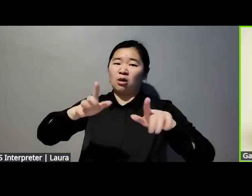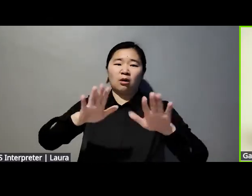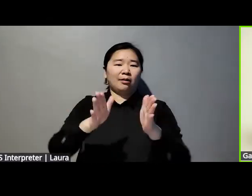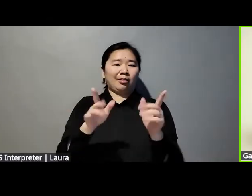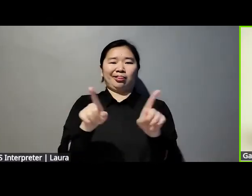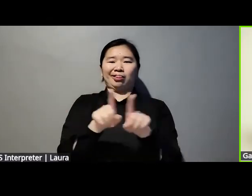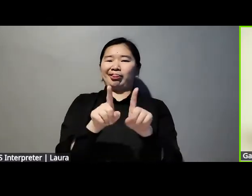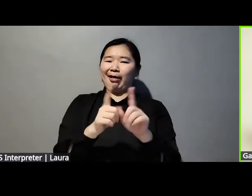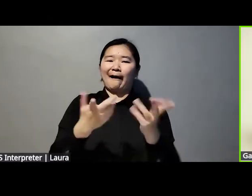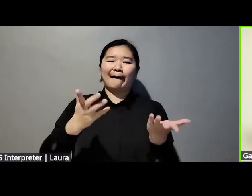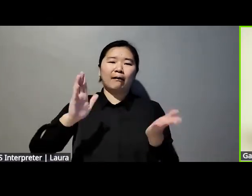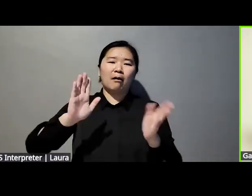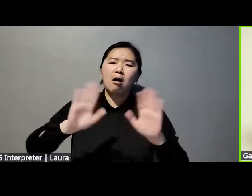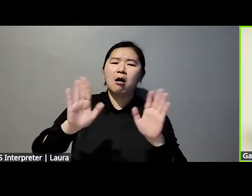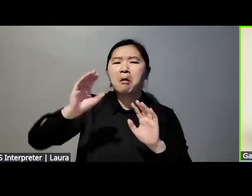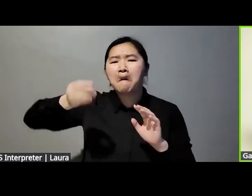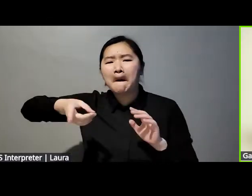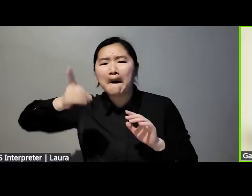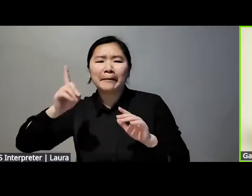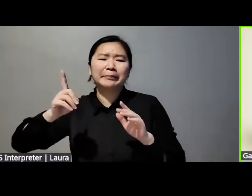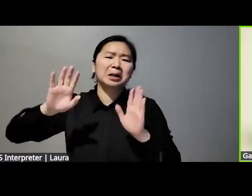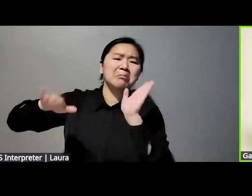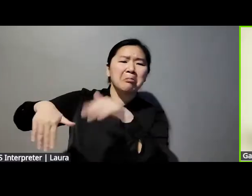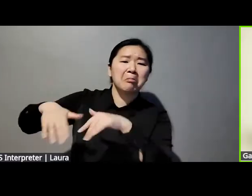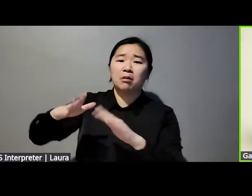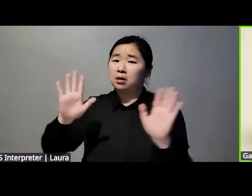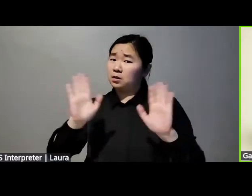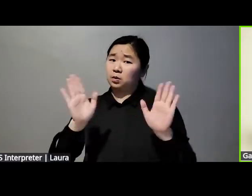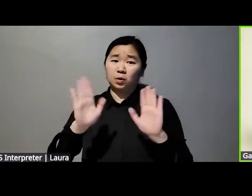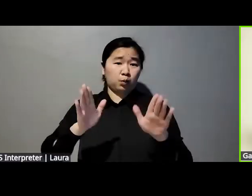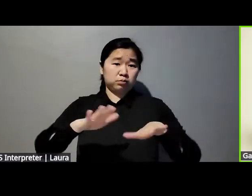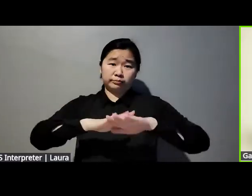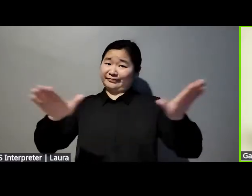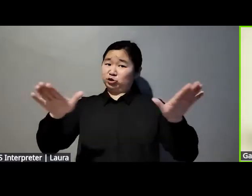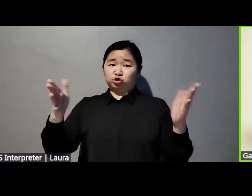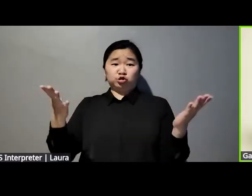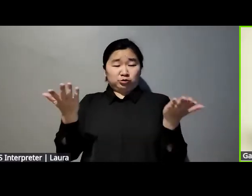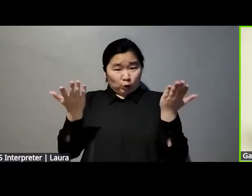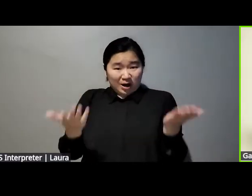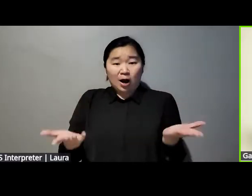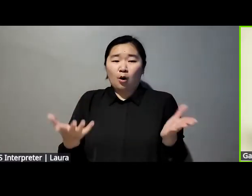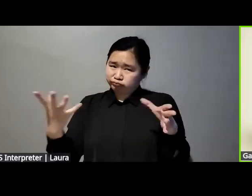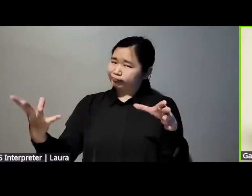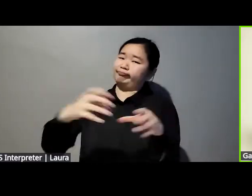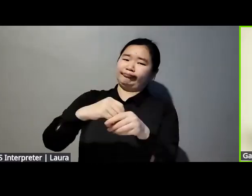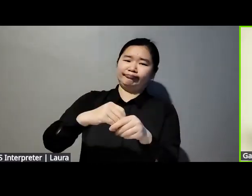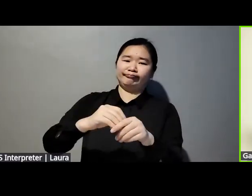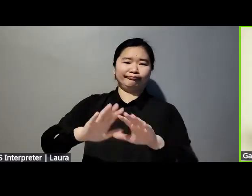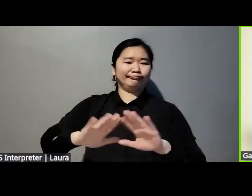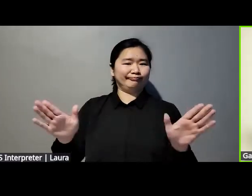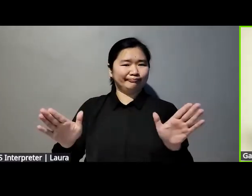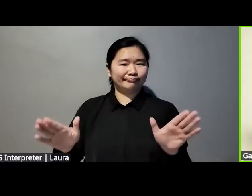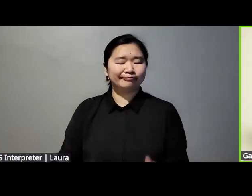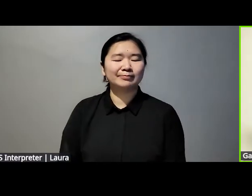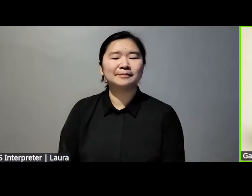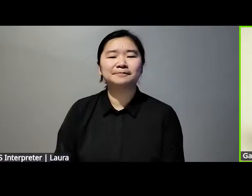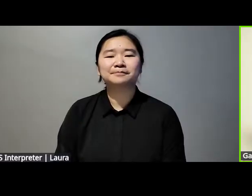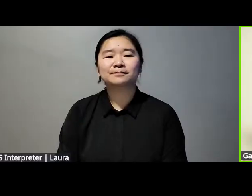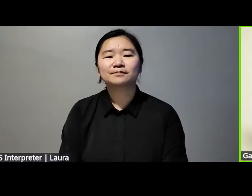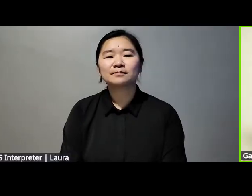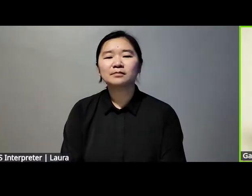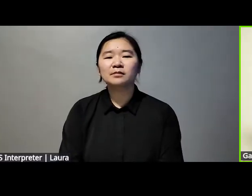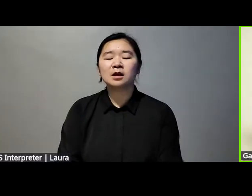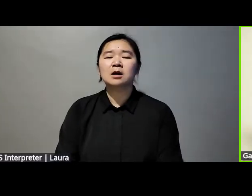the beginning, including budgets, priorities, and accountability mechanisms? In